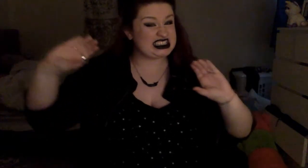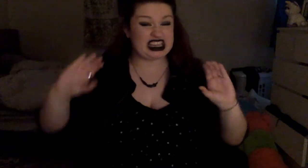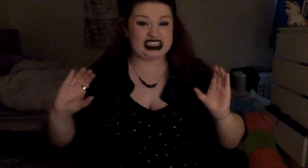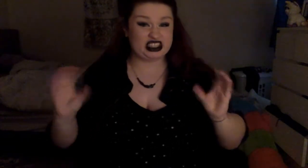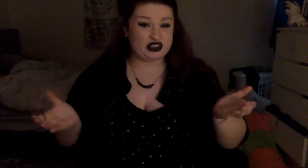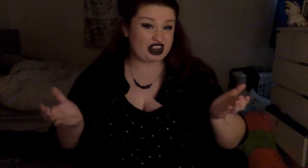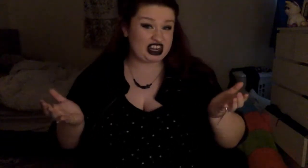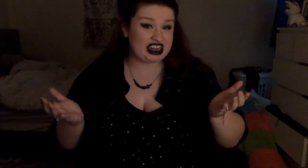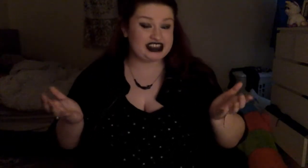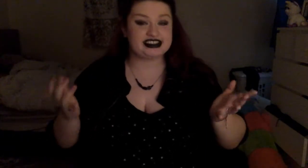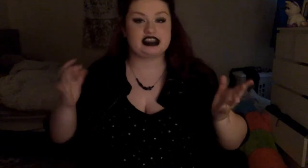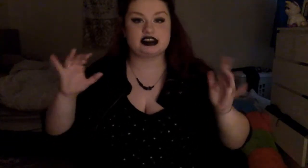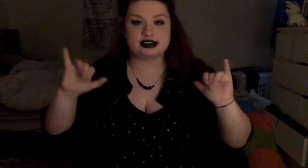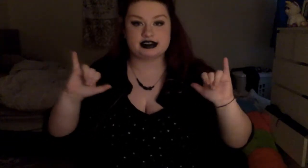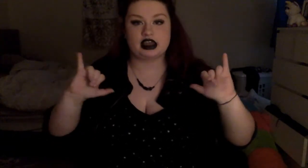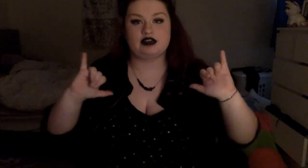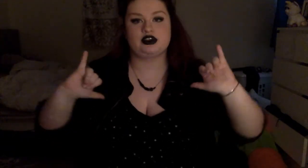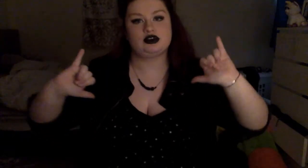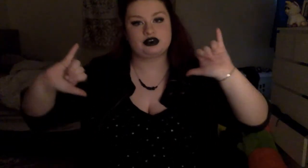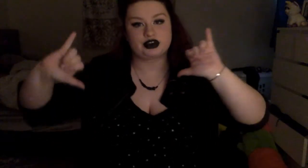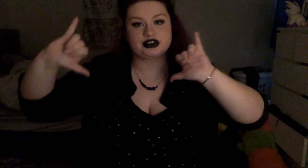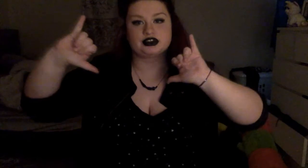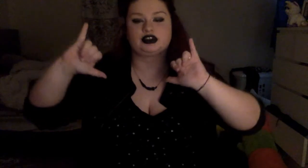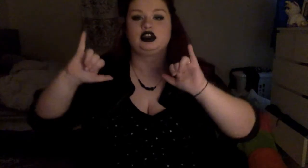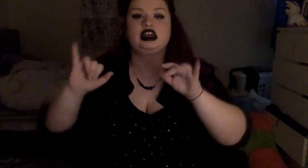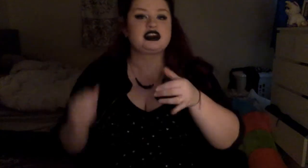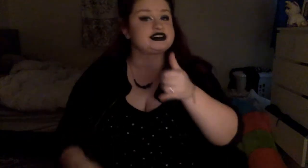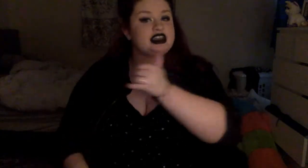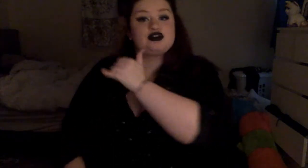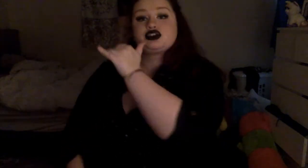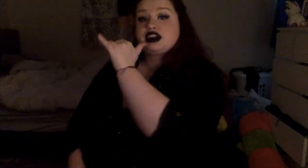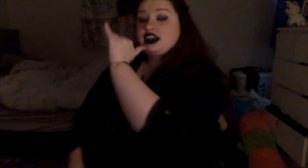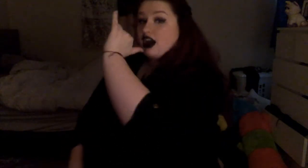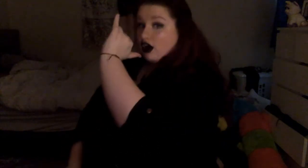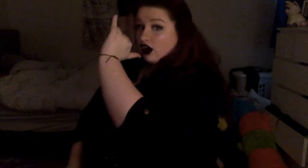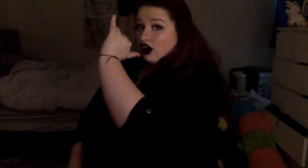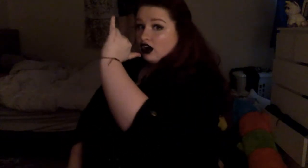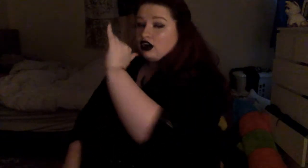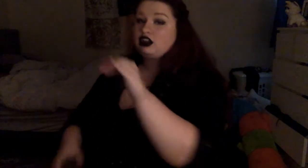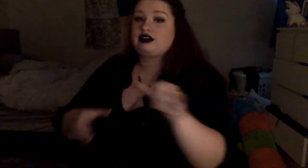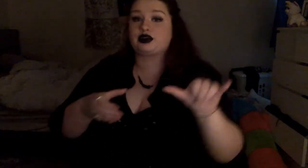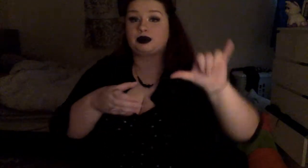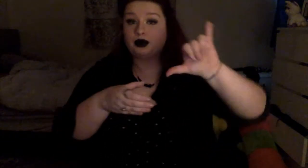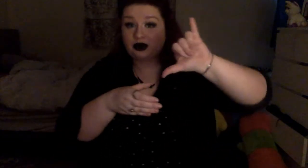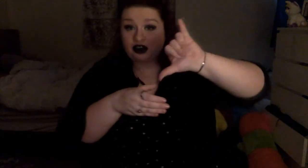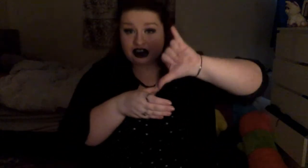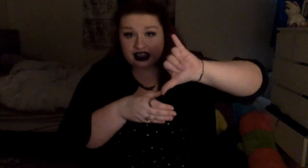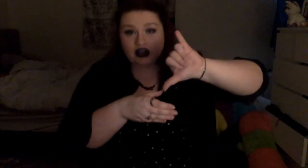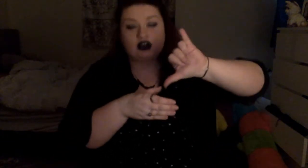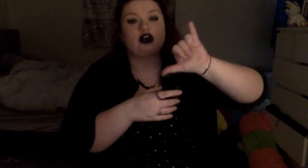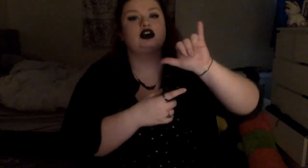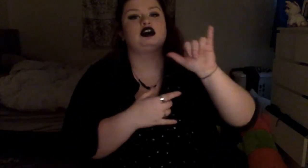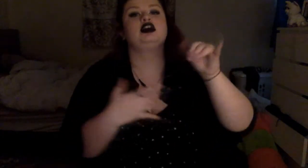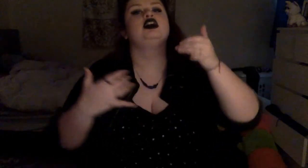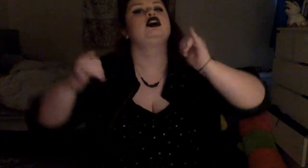exactly look very nice. And this is kind of the universal. It's like if you're drinking alcohol, if you're pouring alcohol.